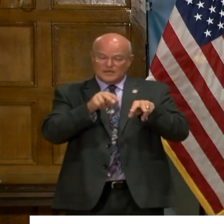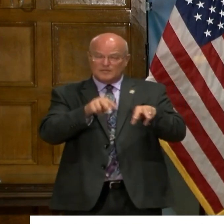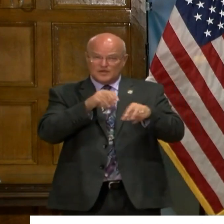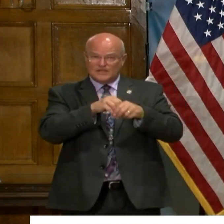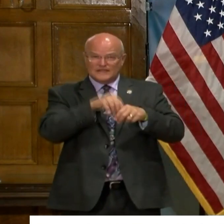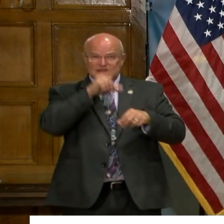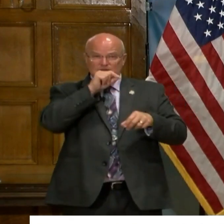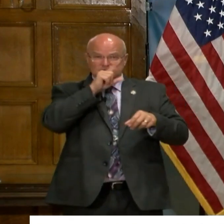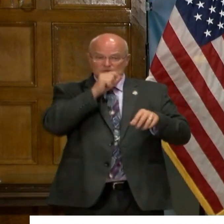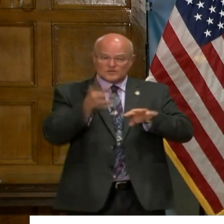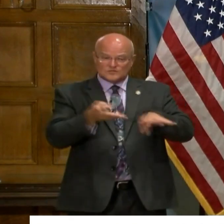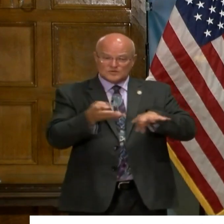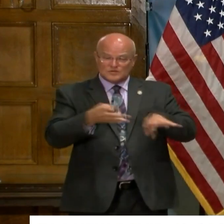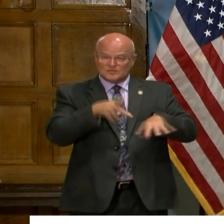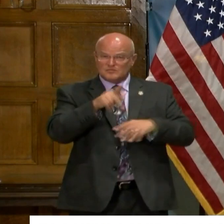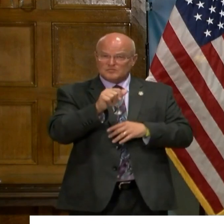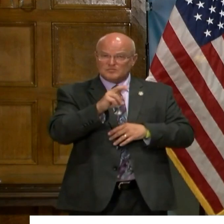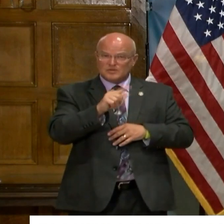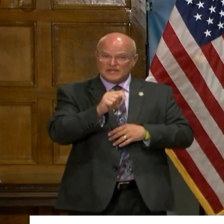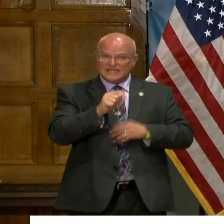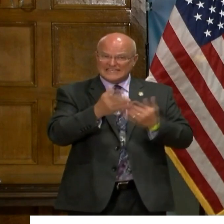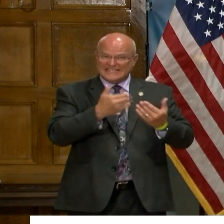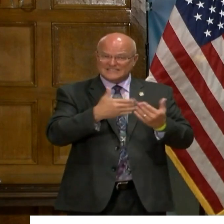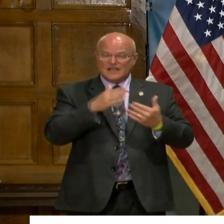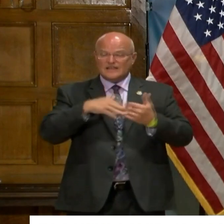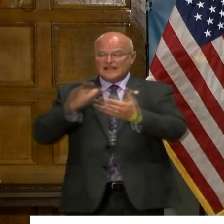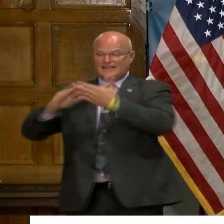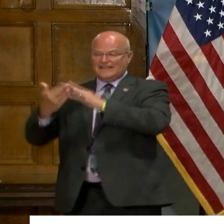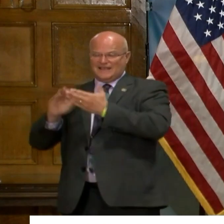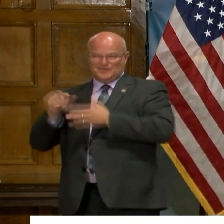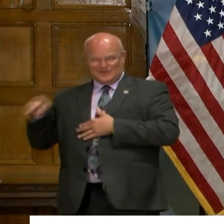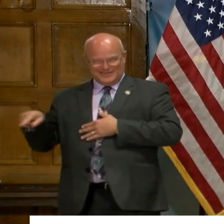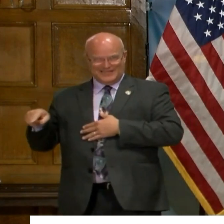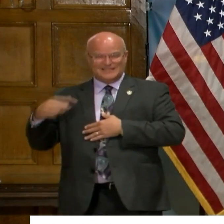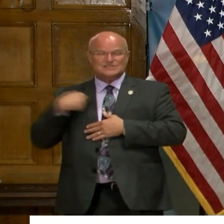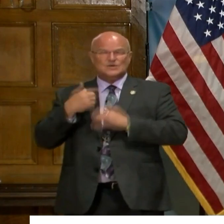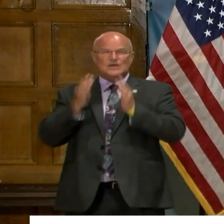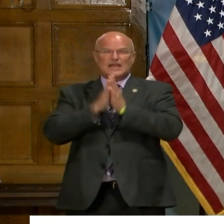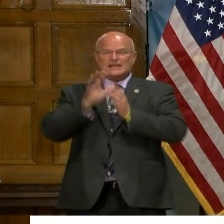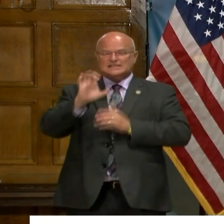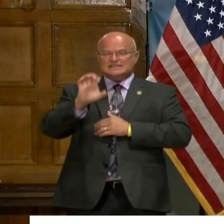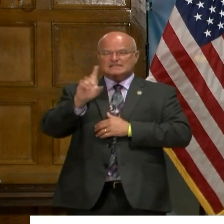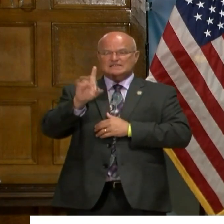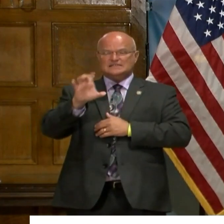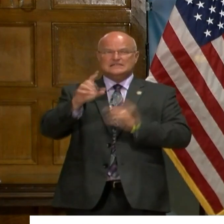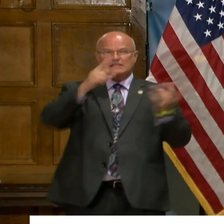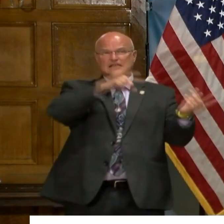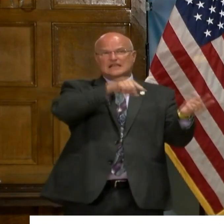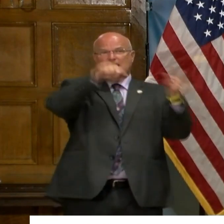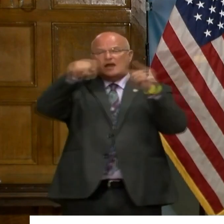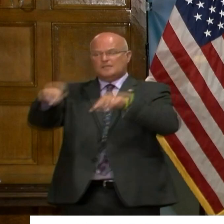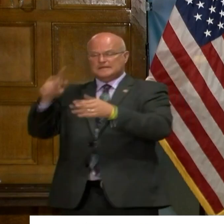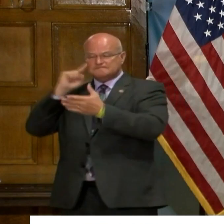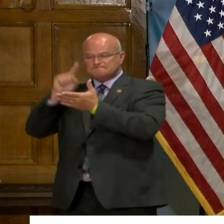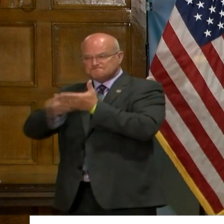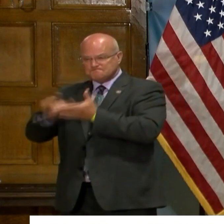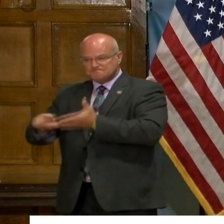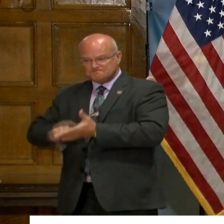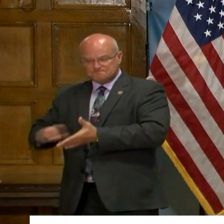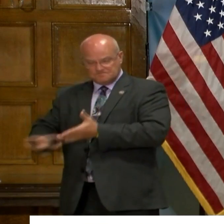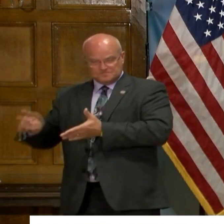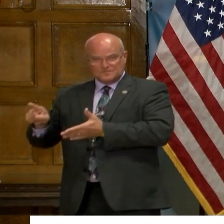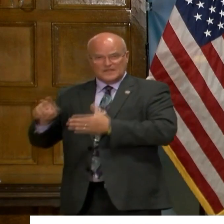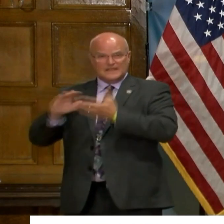happening in the poultry plant much easier than what's happening in the community. So we asked them to do a deep dive, and they